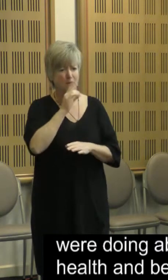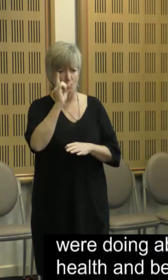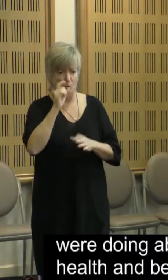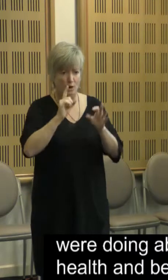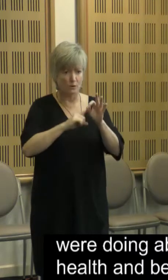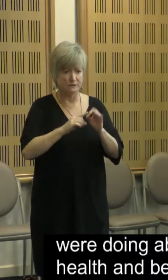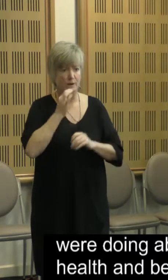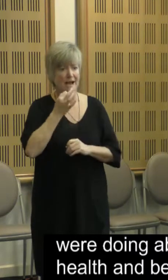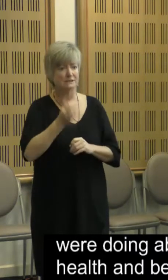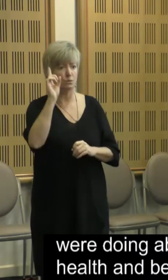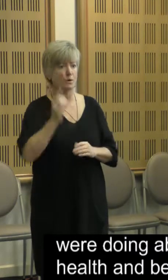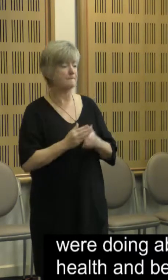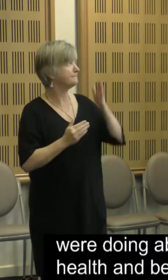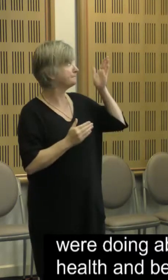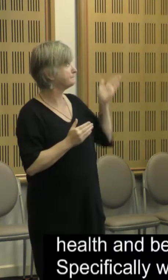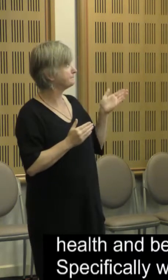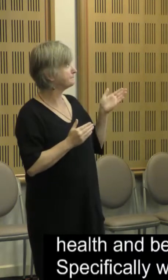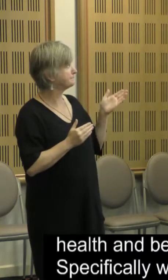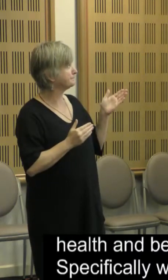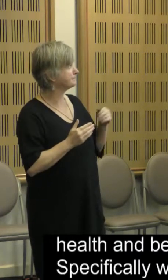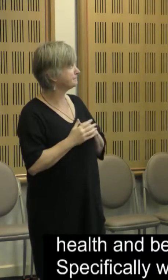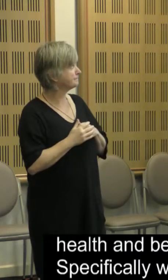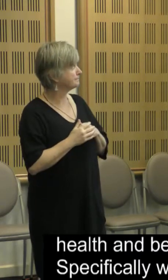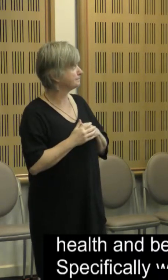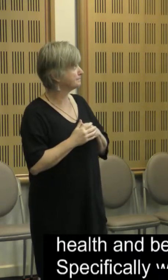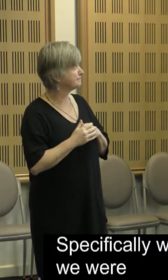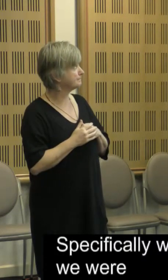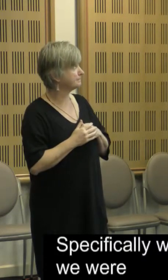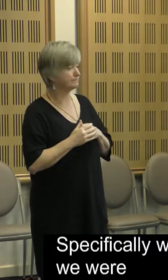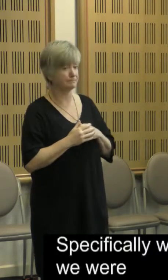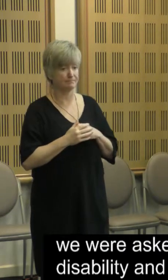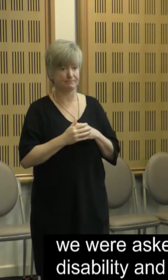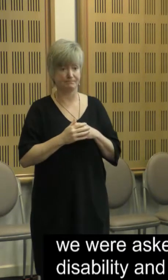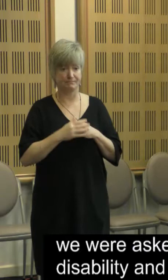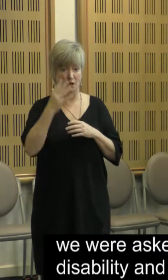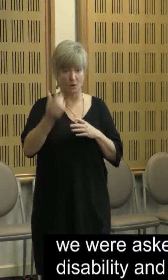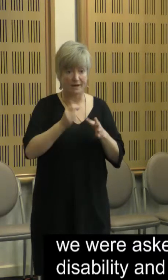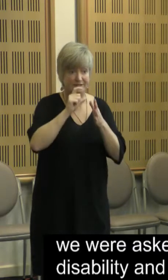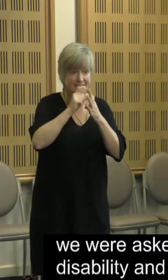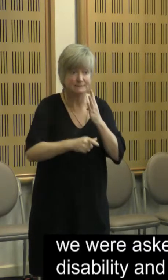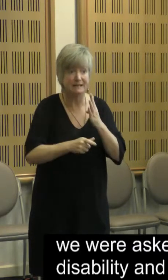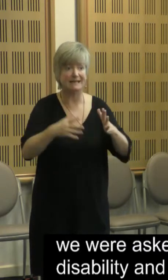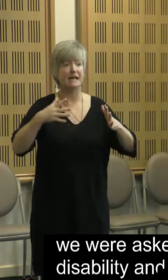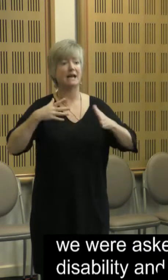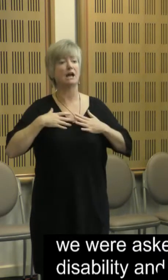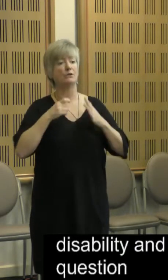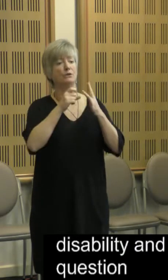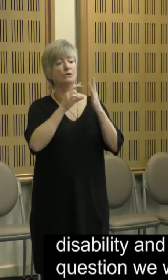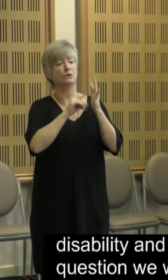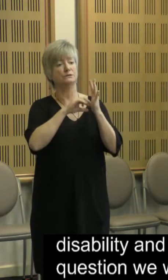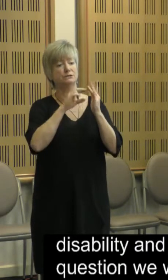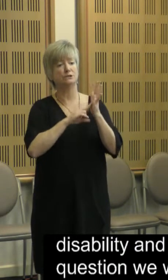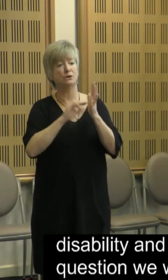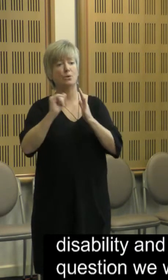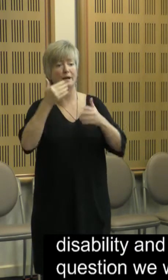one here, and that is, we asked whether the respondents had a disability, health condition or injury that has lasted or